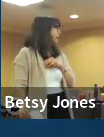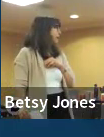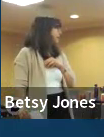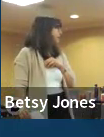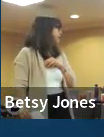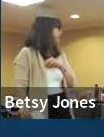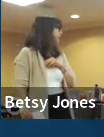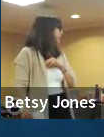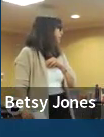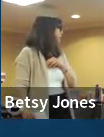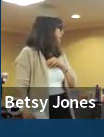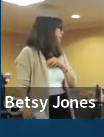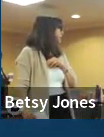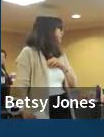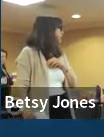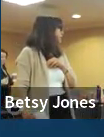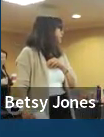find Jermaine, I think he's in there.